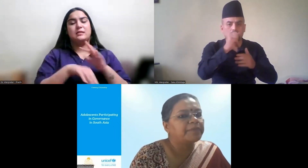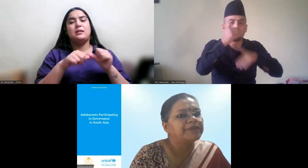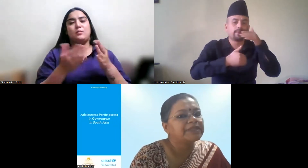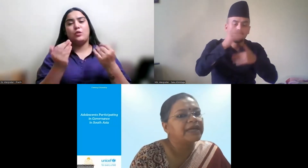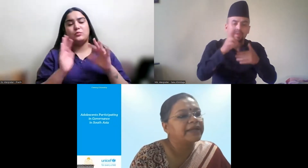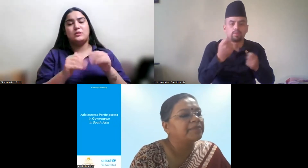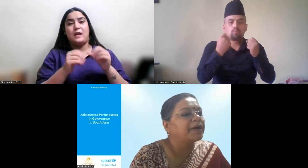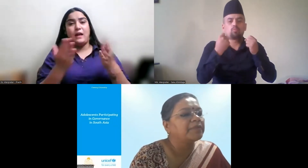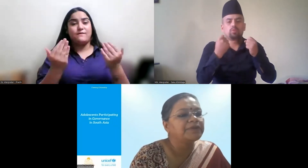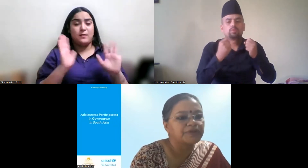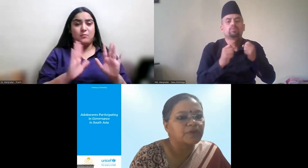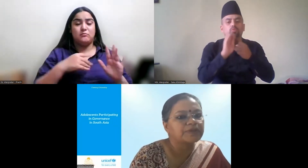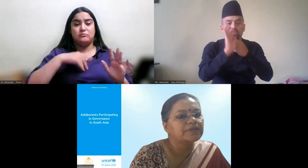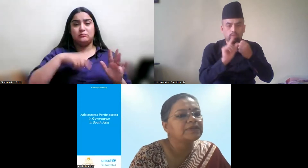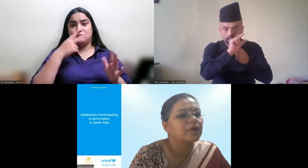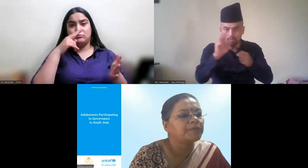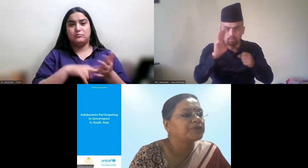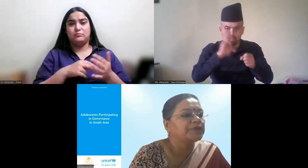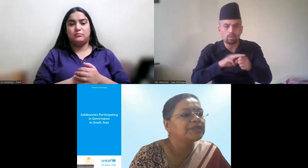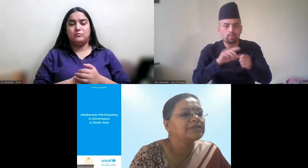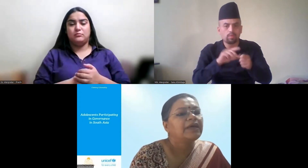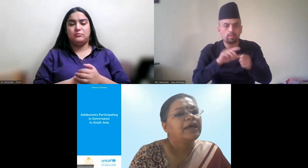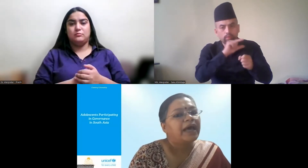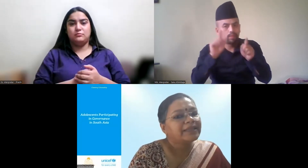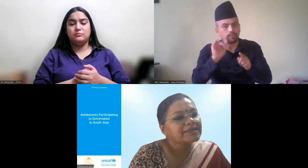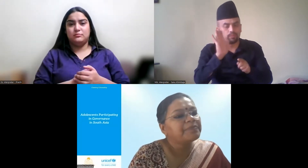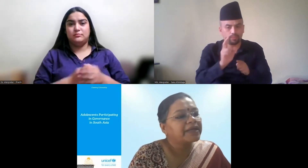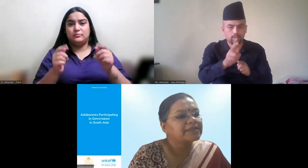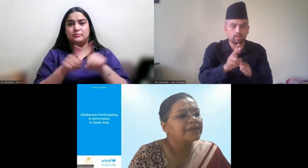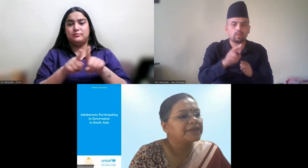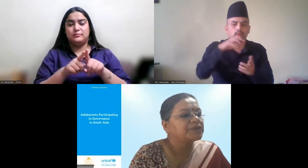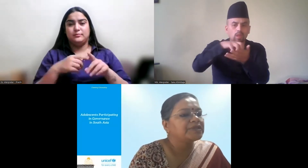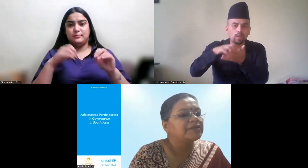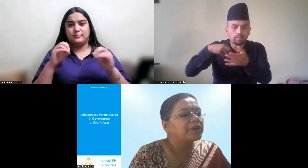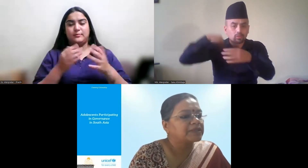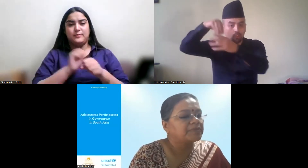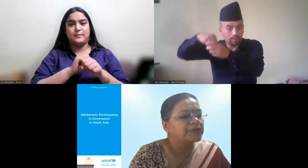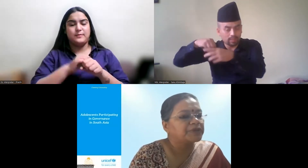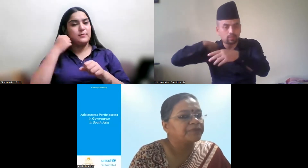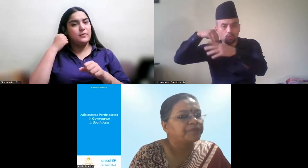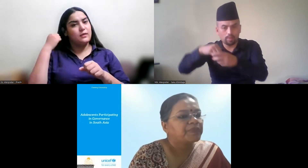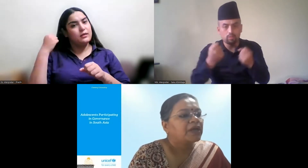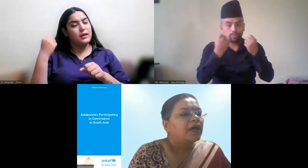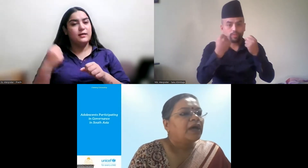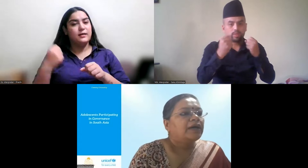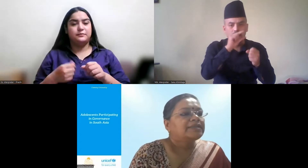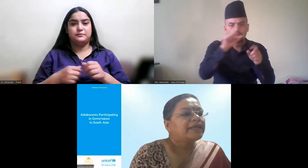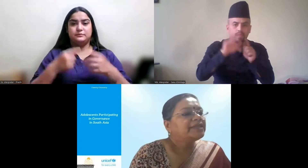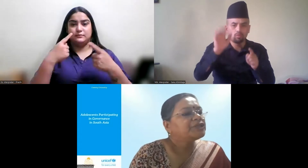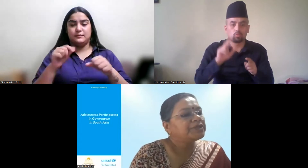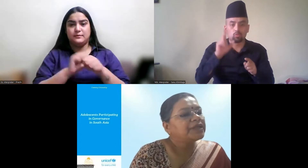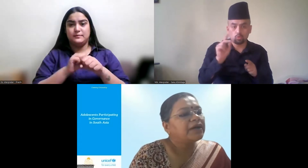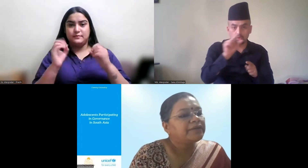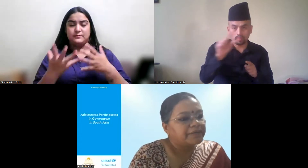of developmental and empowerment resources, opportunities, and this impacts their agency and participation.